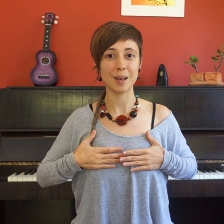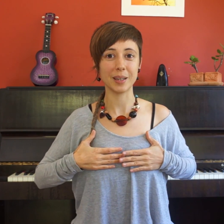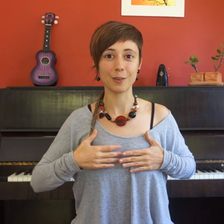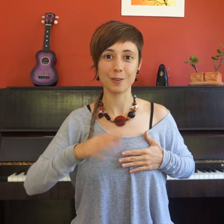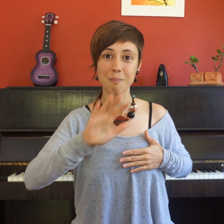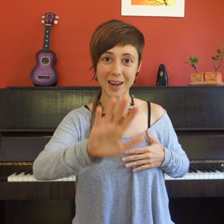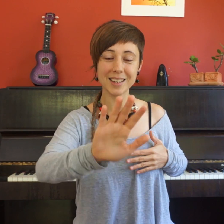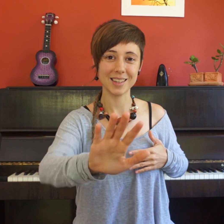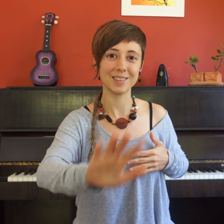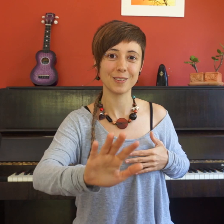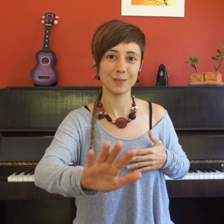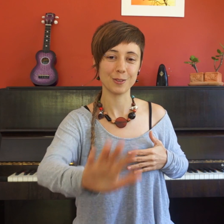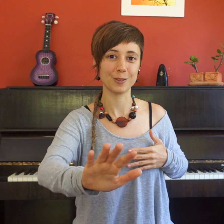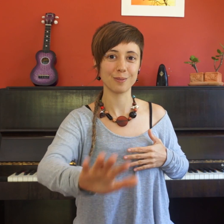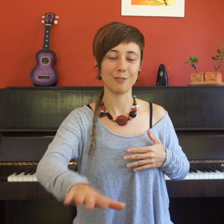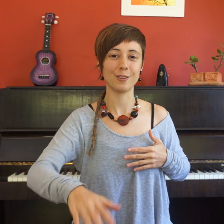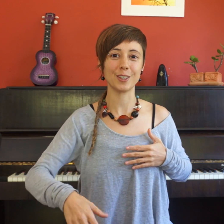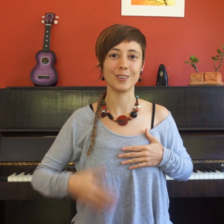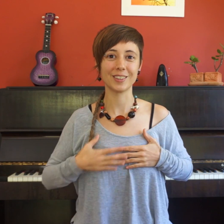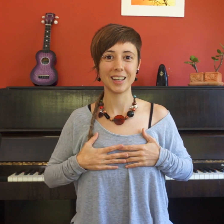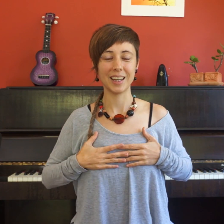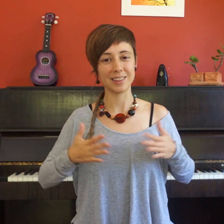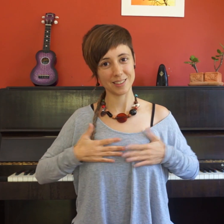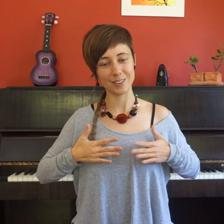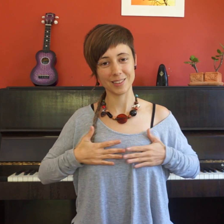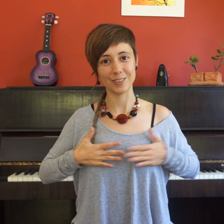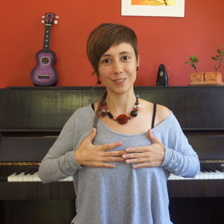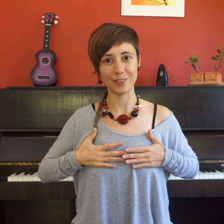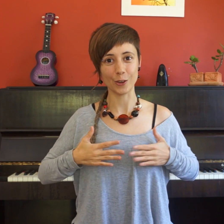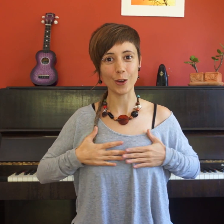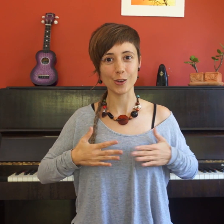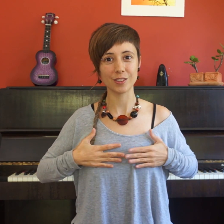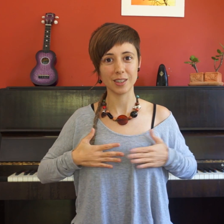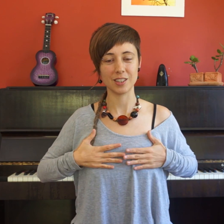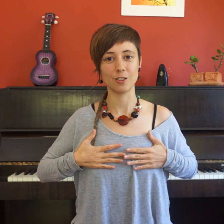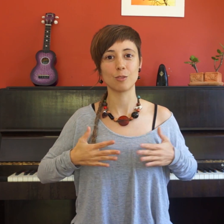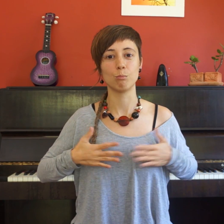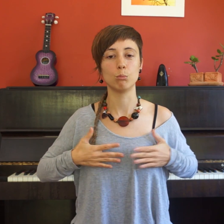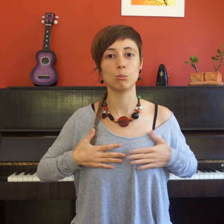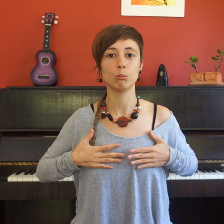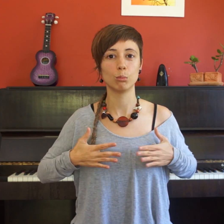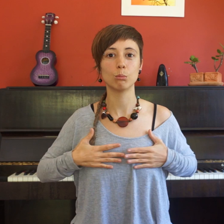tapping on my chest, which was very cute, and then she does it on hers, and she does boom, boom, boom, boom.